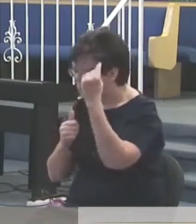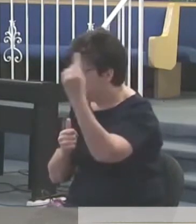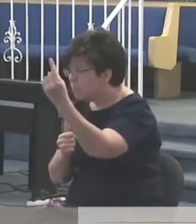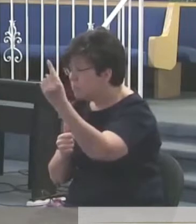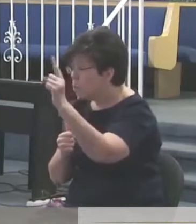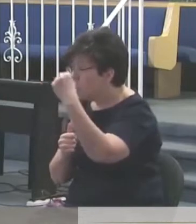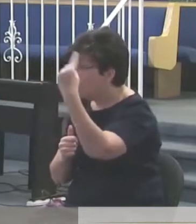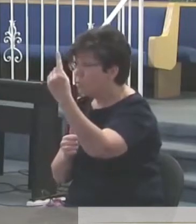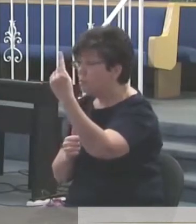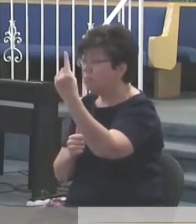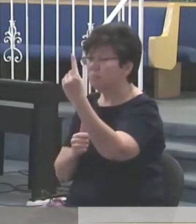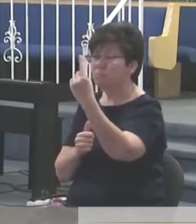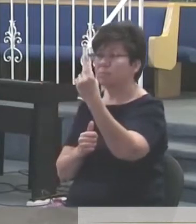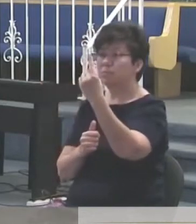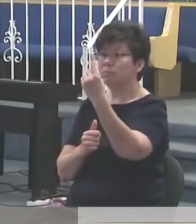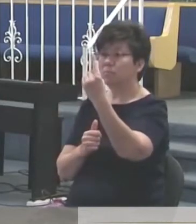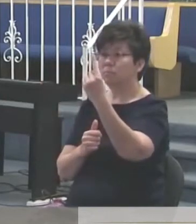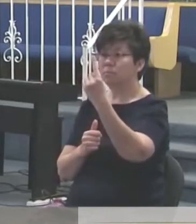him only